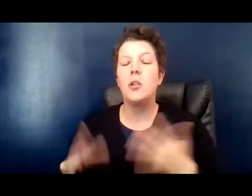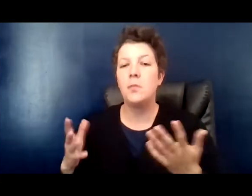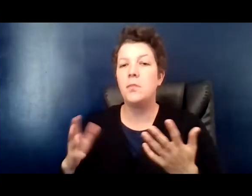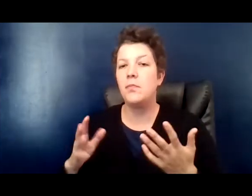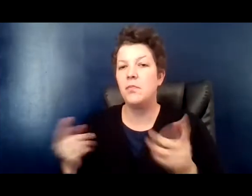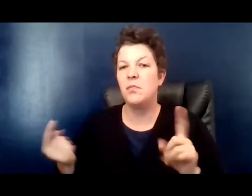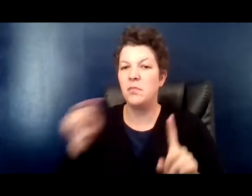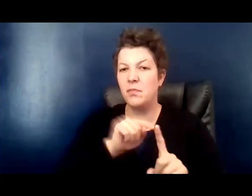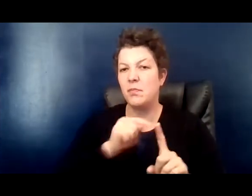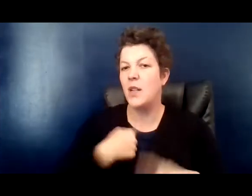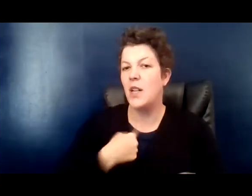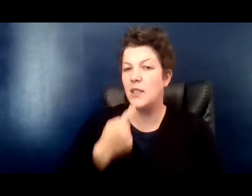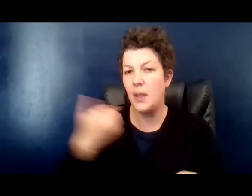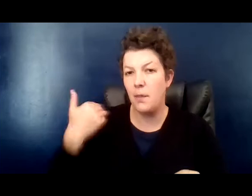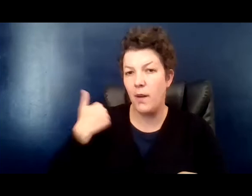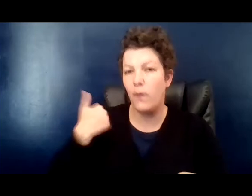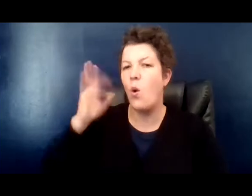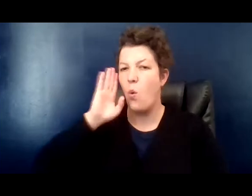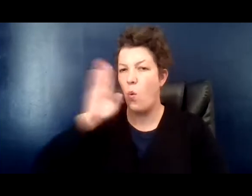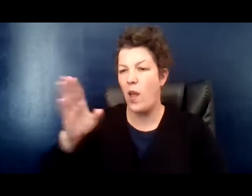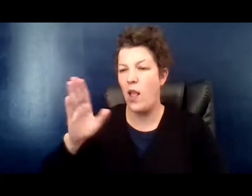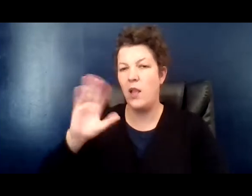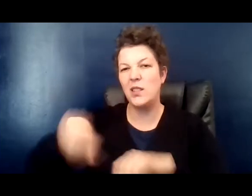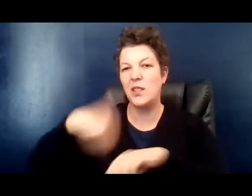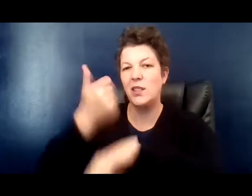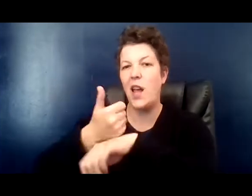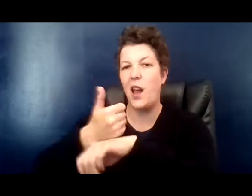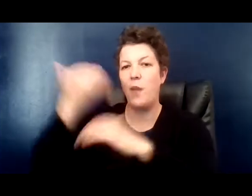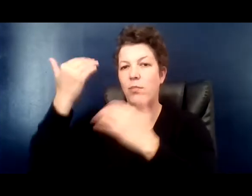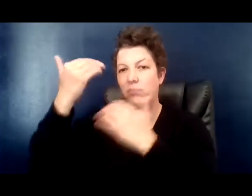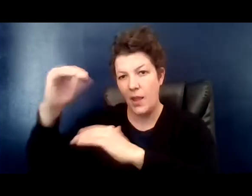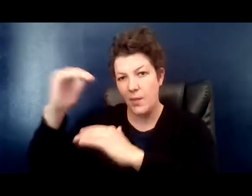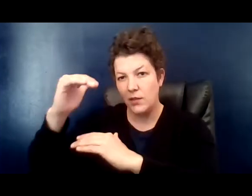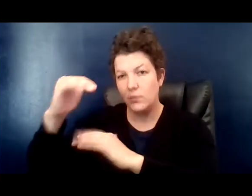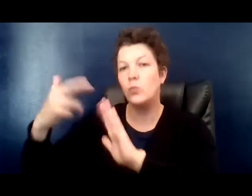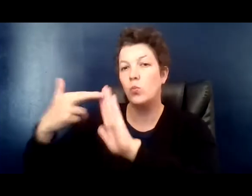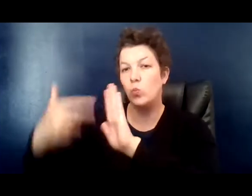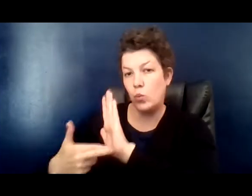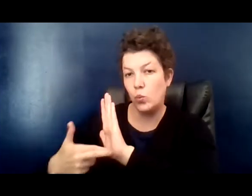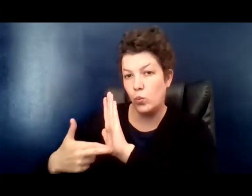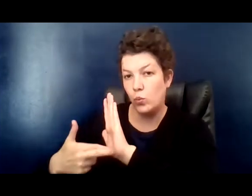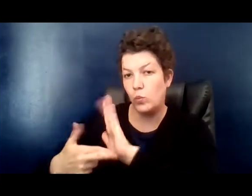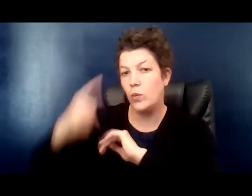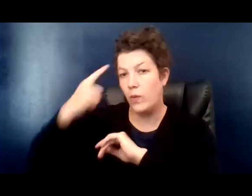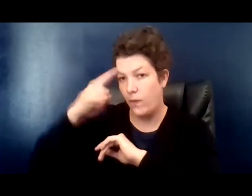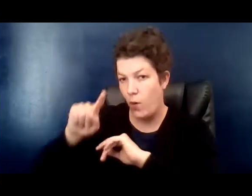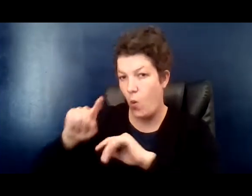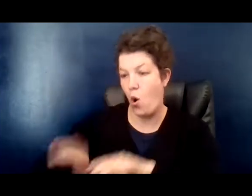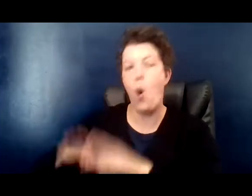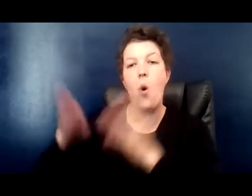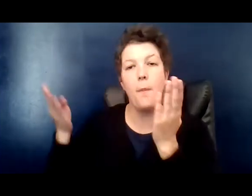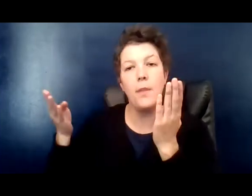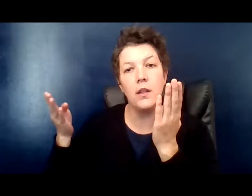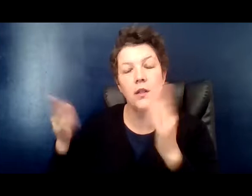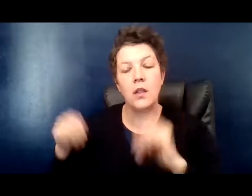some guidelines and some regulations that are handed down. What we want to do as closely as we can is follow the state guidelines so